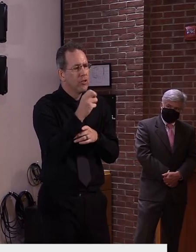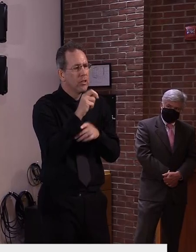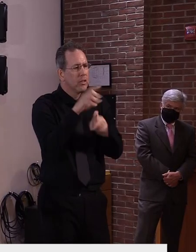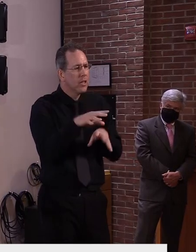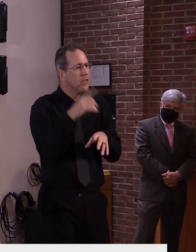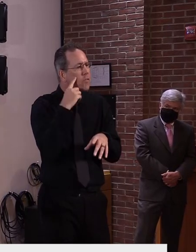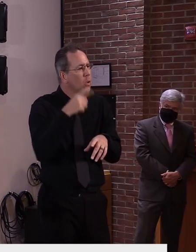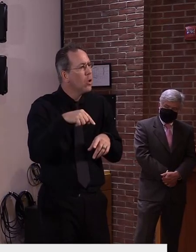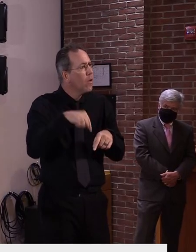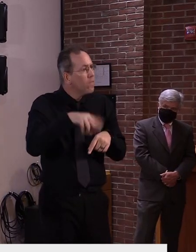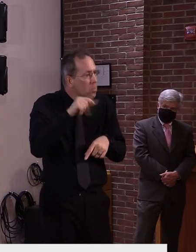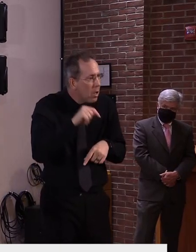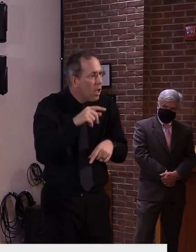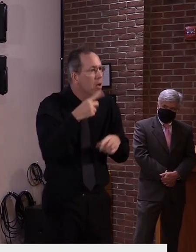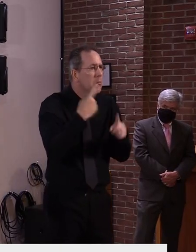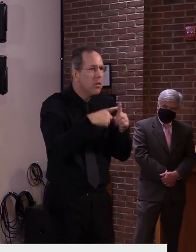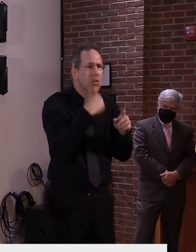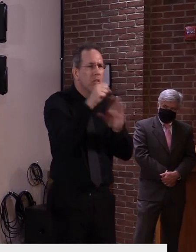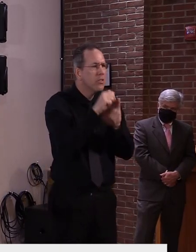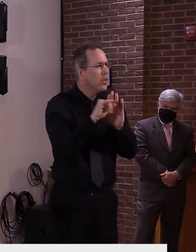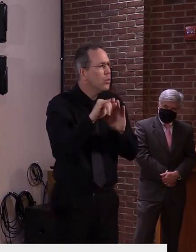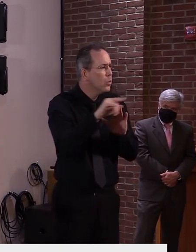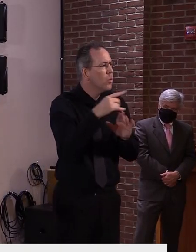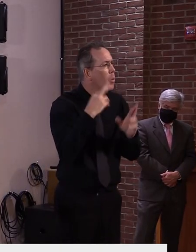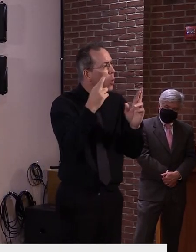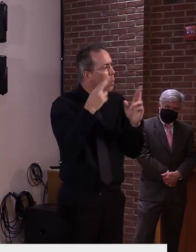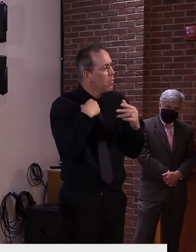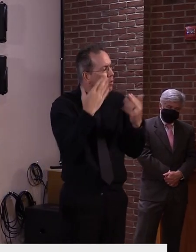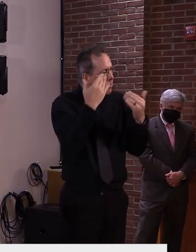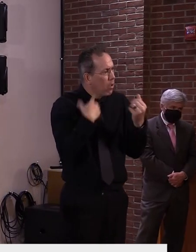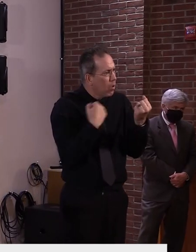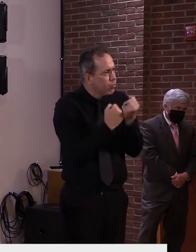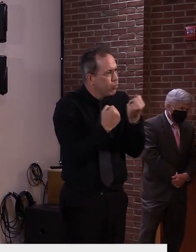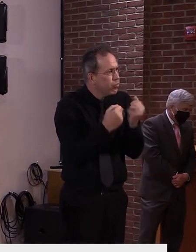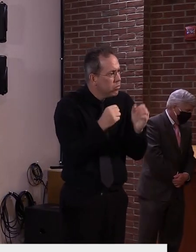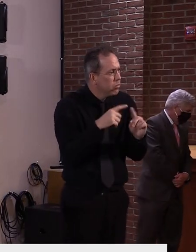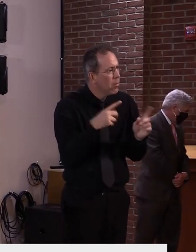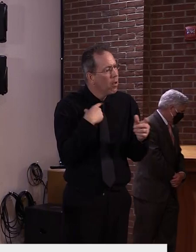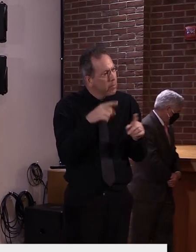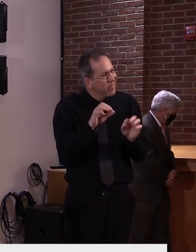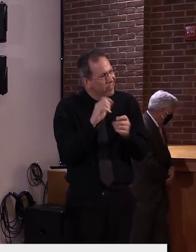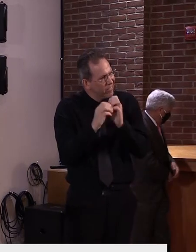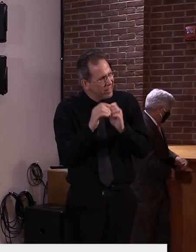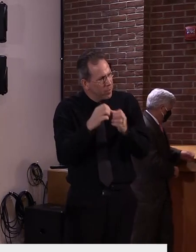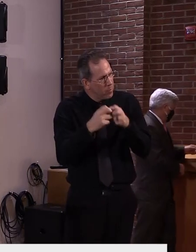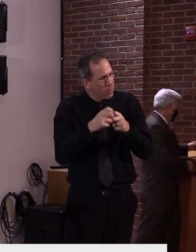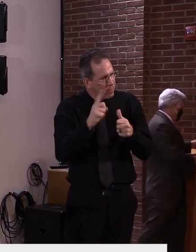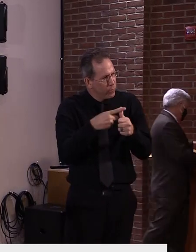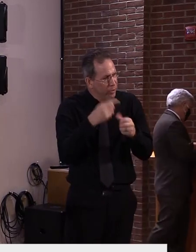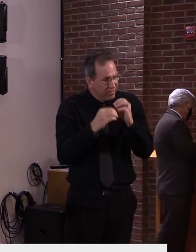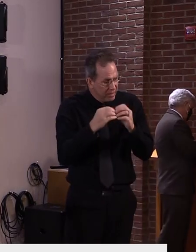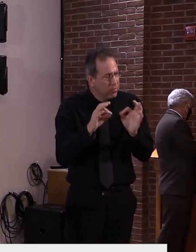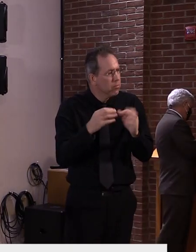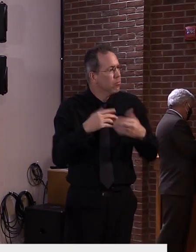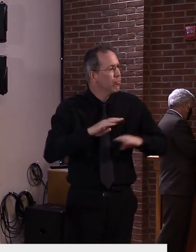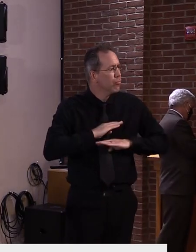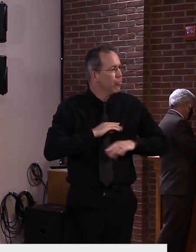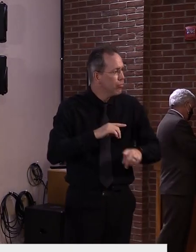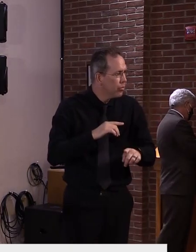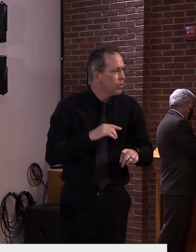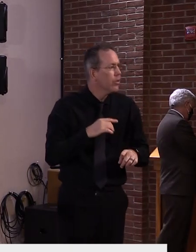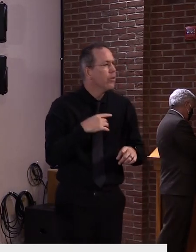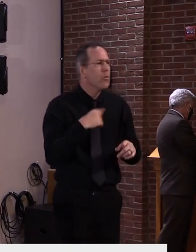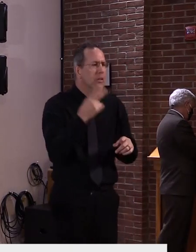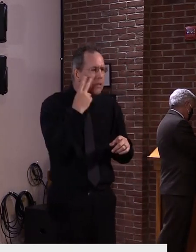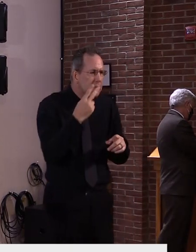strategy. And what we'll have to determine with the antigen test is there a particular strategy to pursue that would be